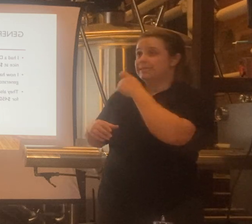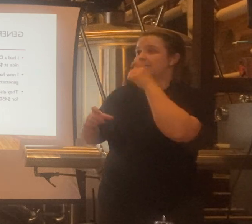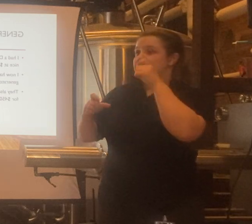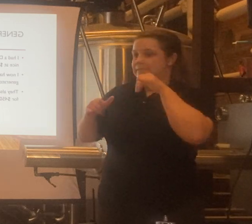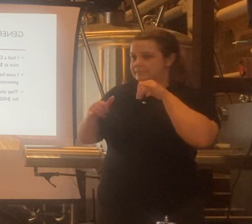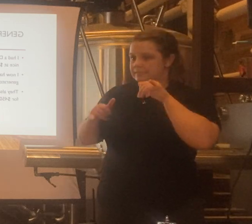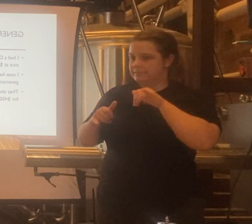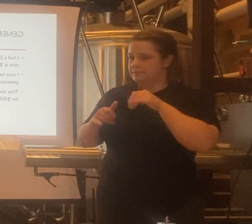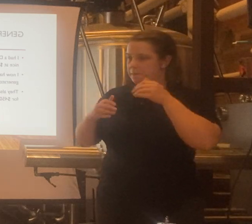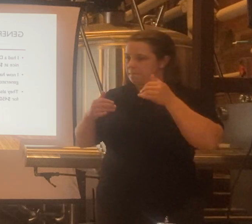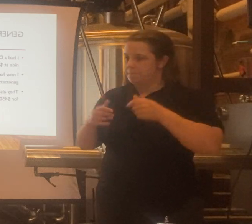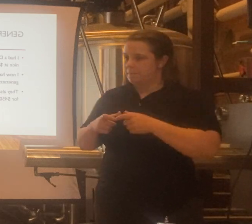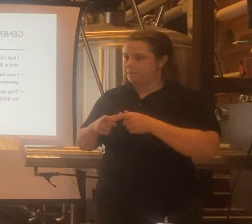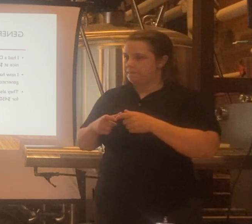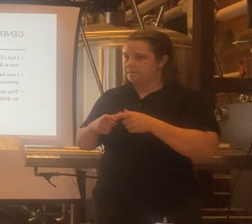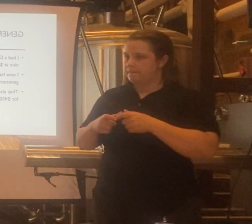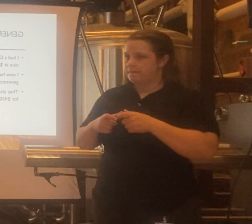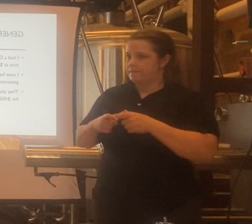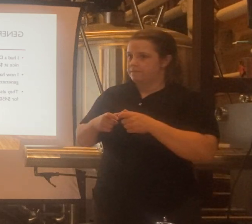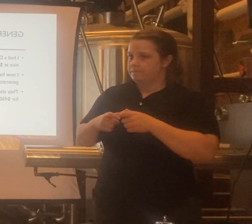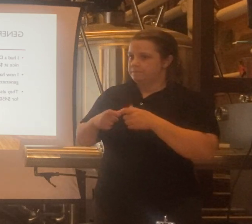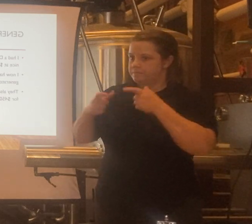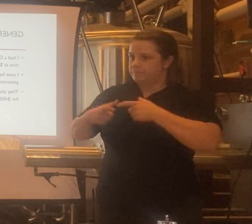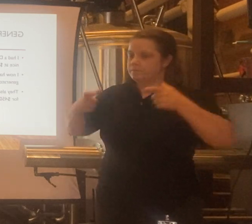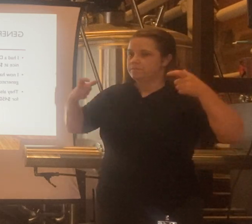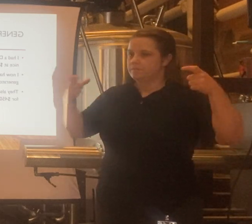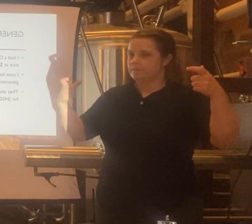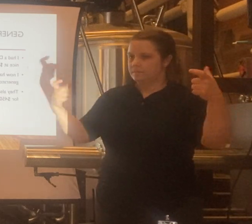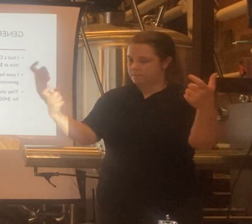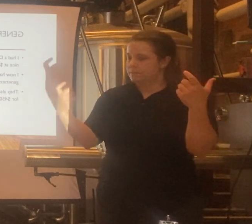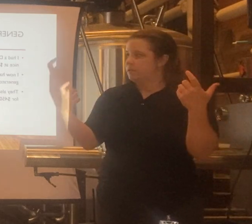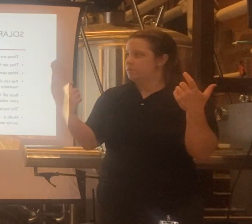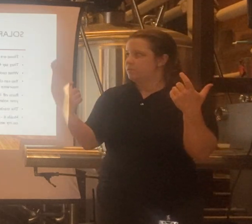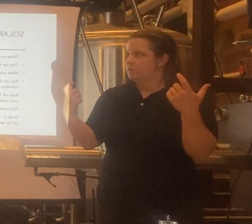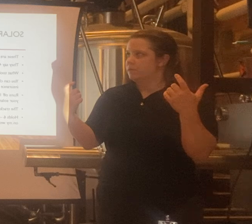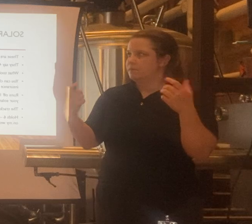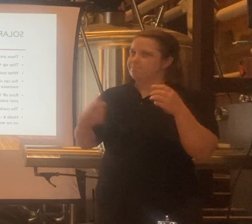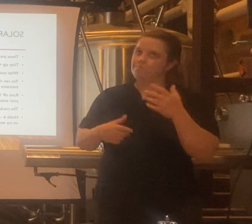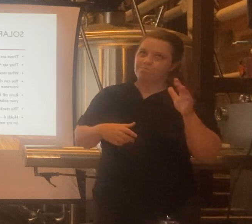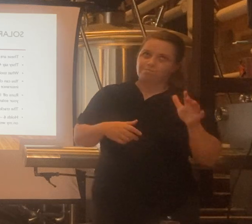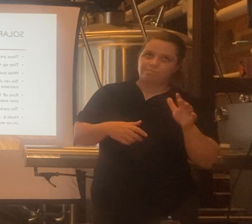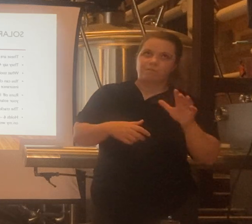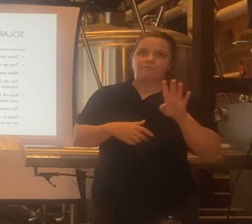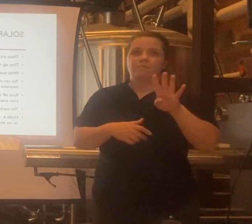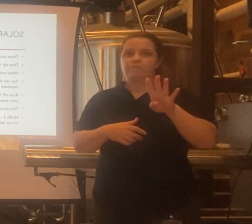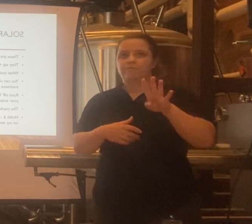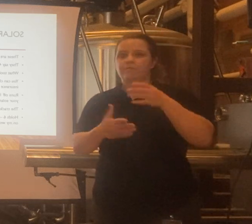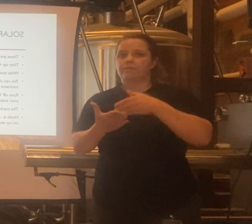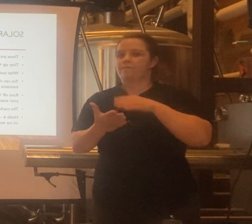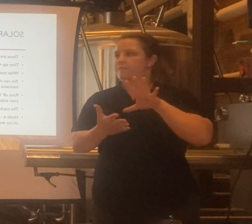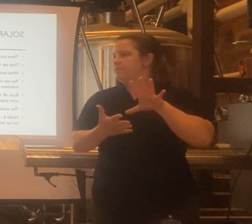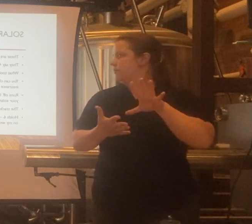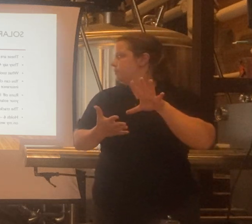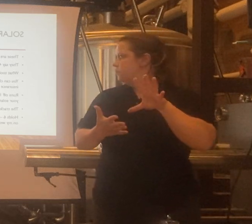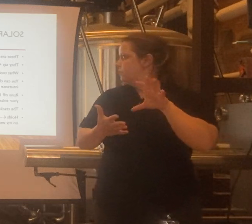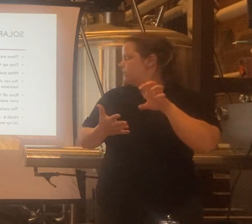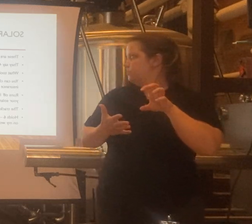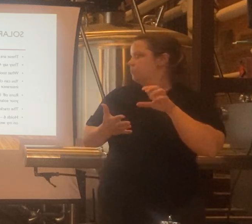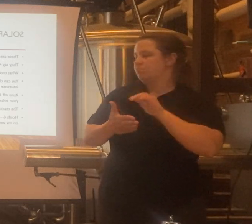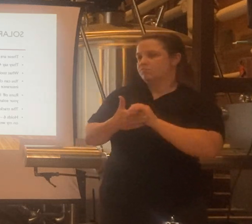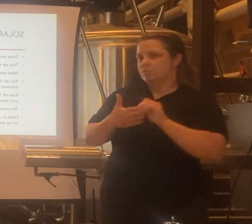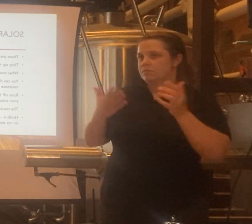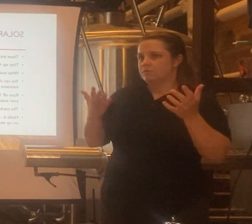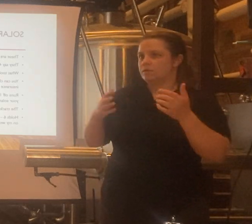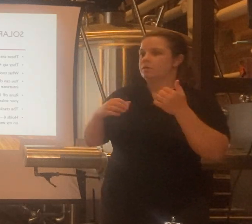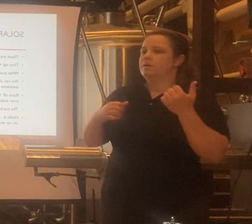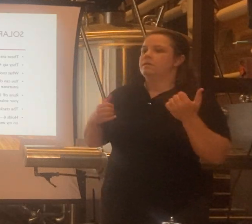air conditioning units, you probably need a bigger one. But that's the difference of what they are. And so I did have to do that. So here's my actual solar trackers. That's the one